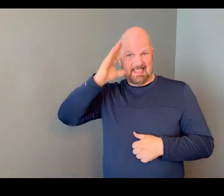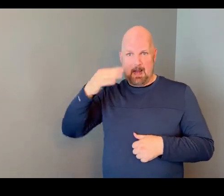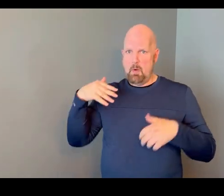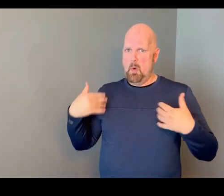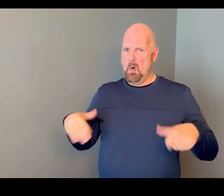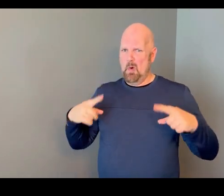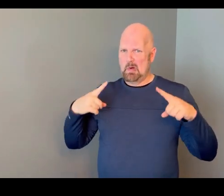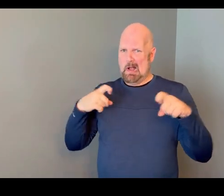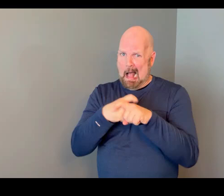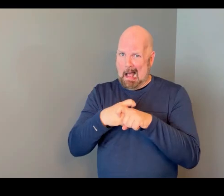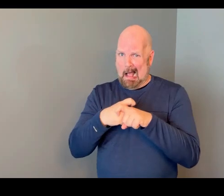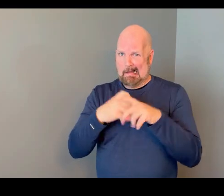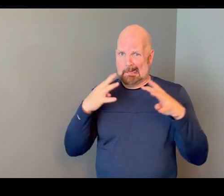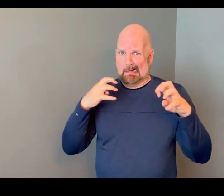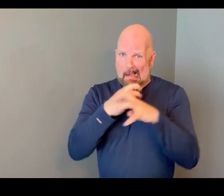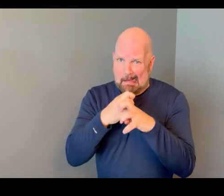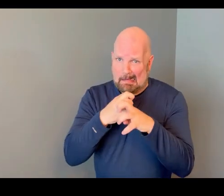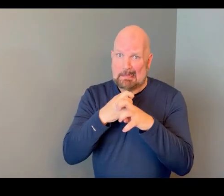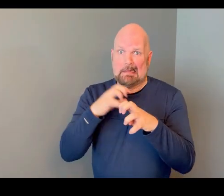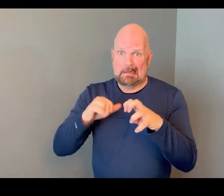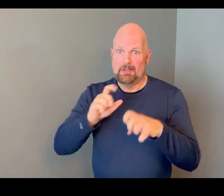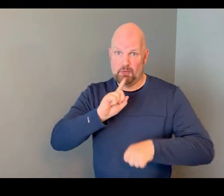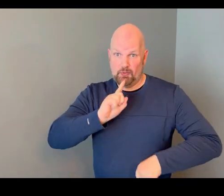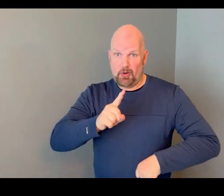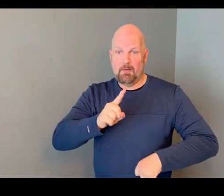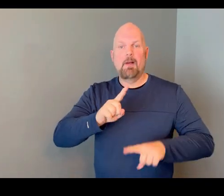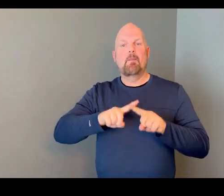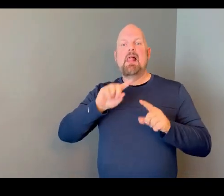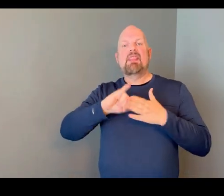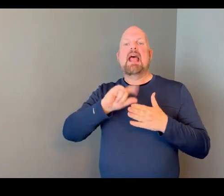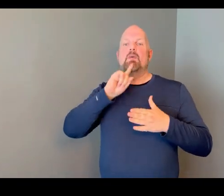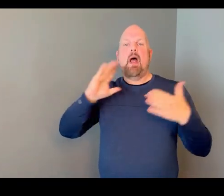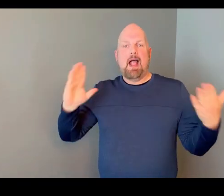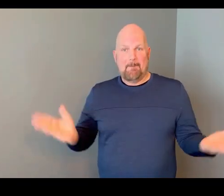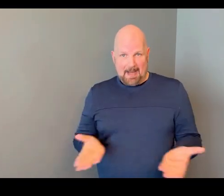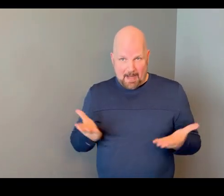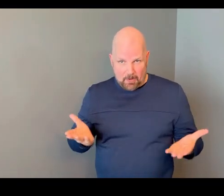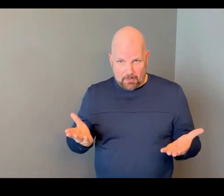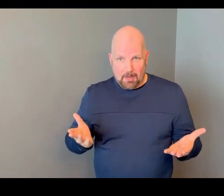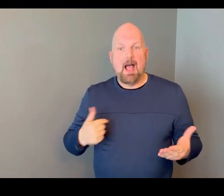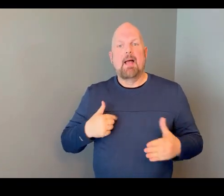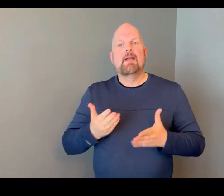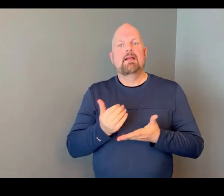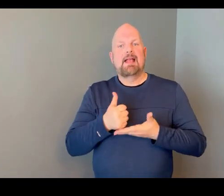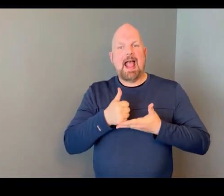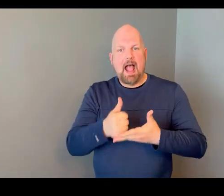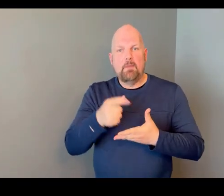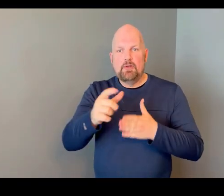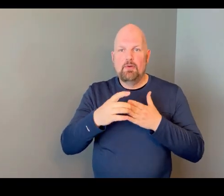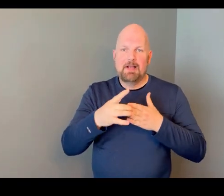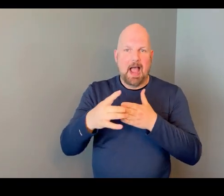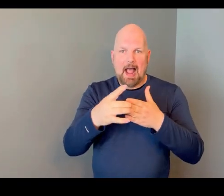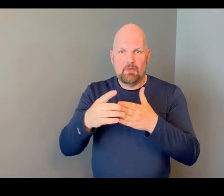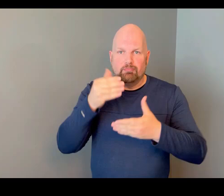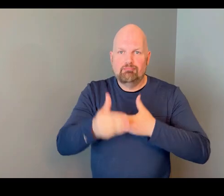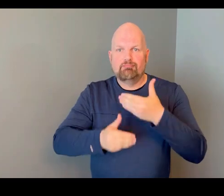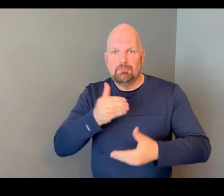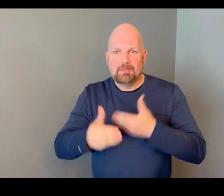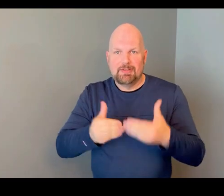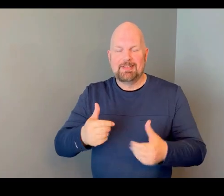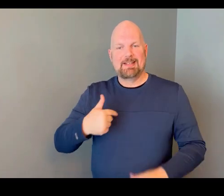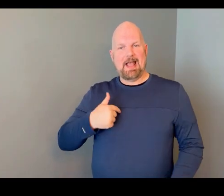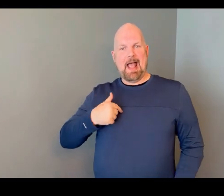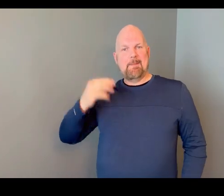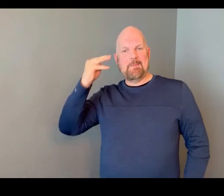pretty complex, and that's why I'm here. I'm here to guide you through that process step by step. My name is Michael Bothel. I'm